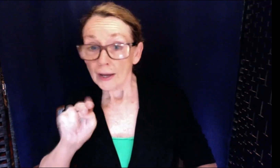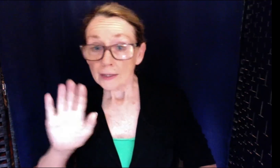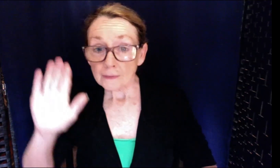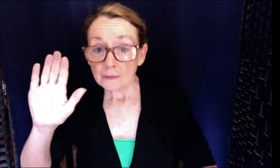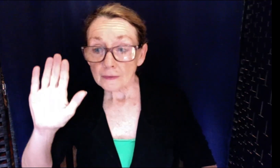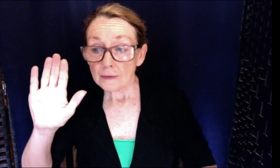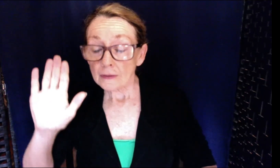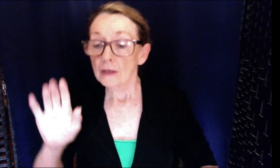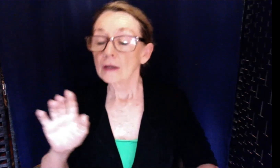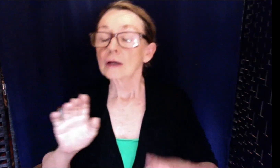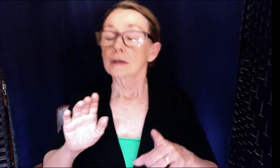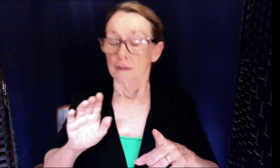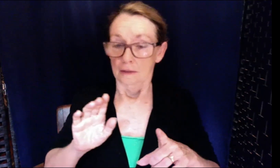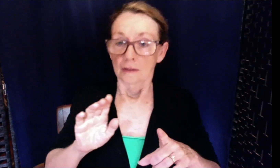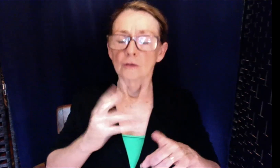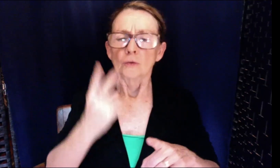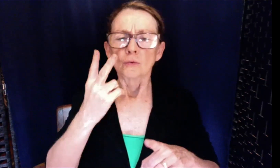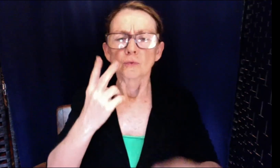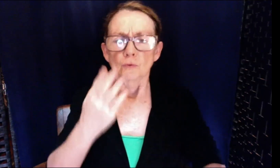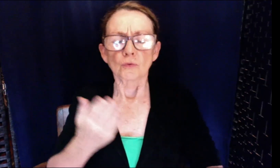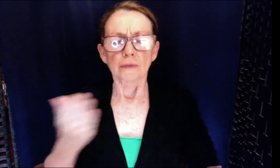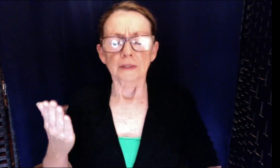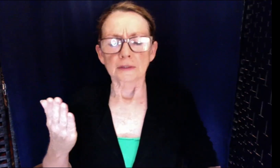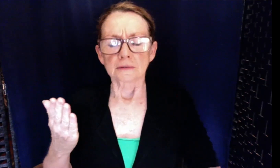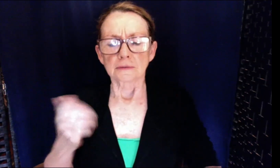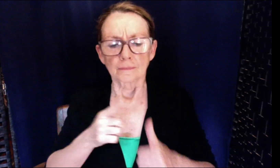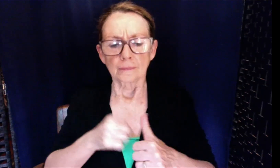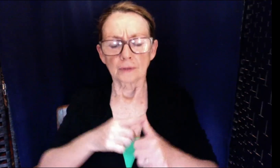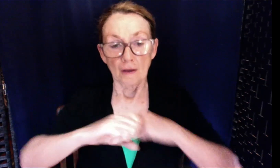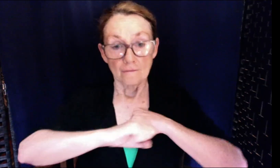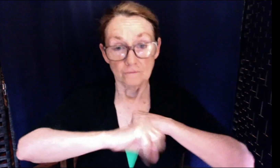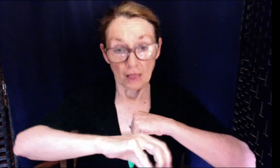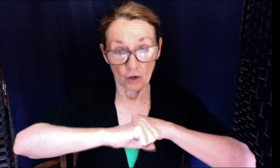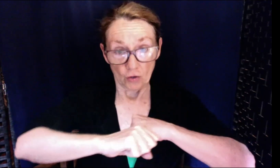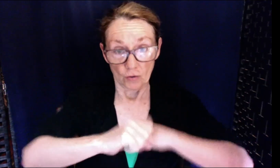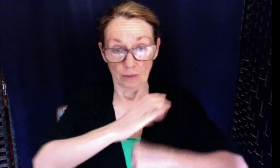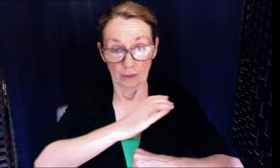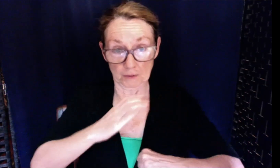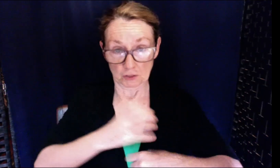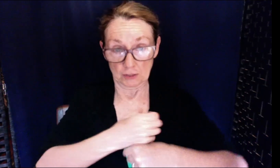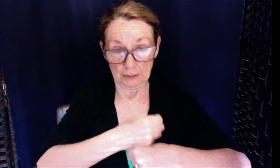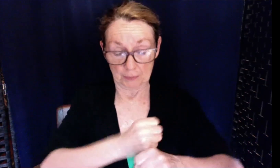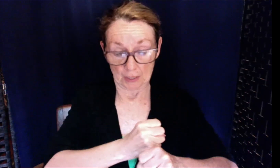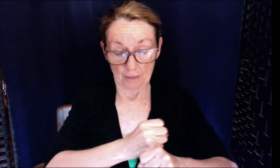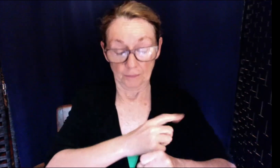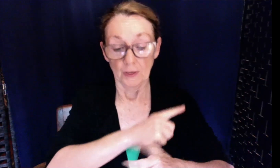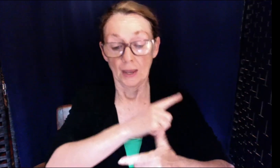there's two different things. There's the flyer that the commission's doing, and so the contact